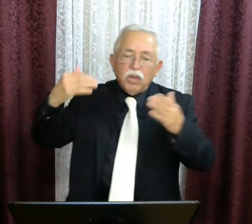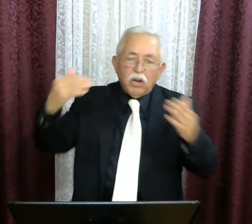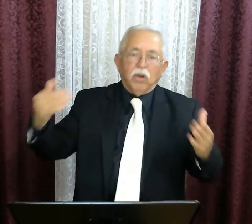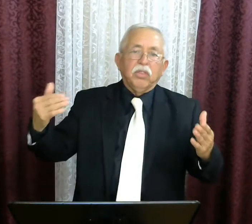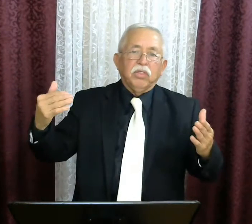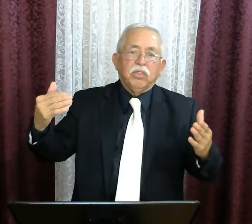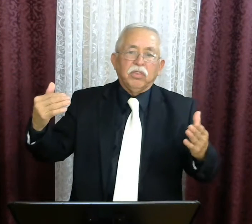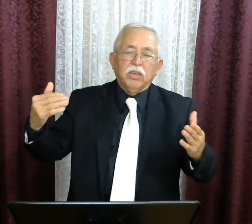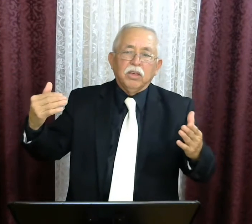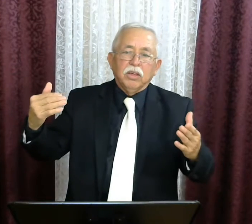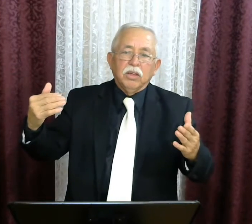earth.